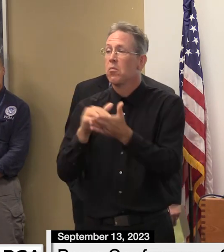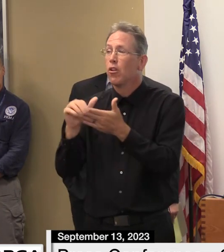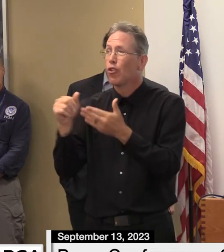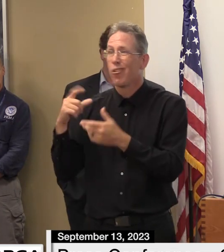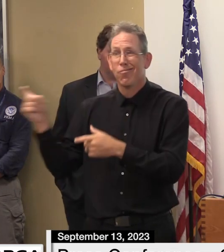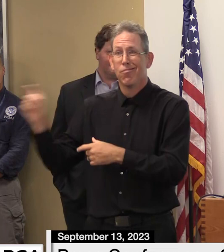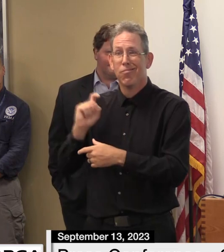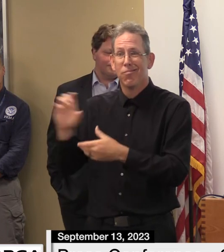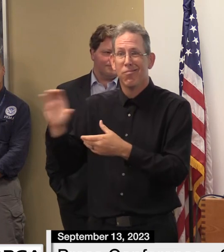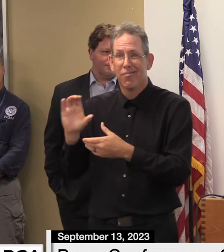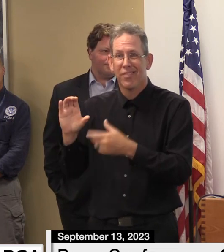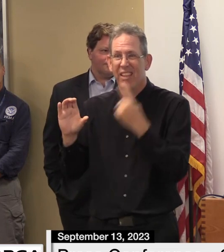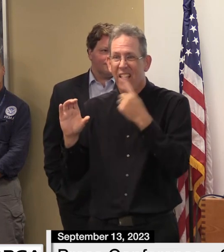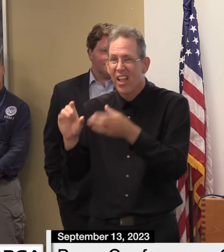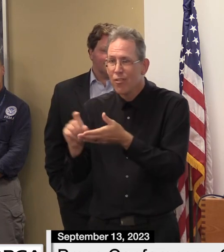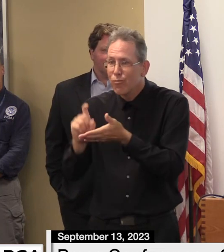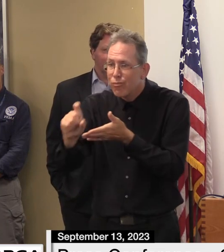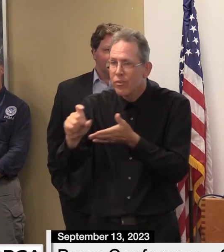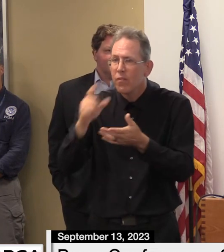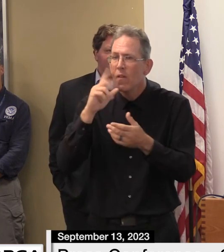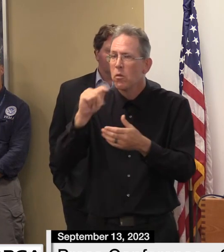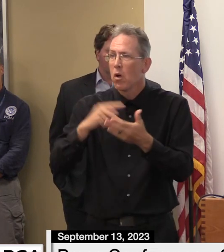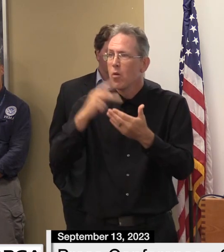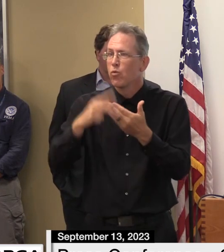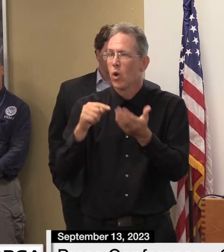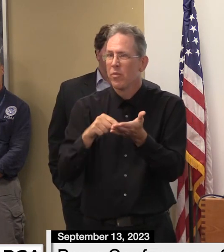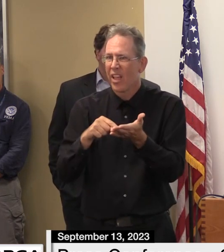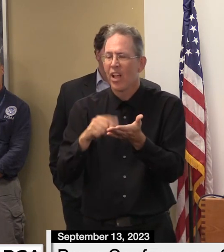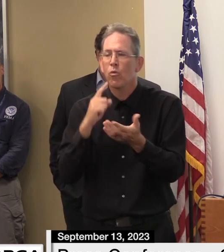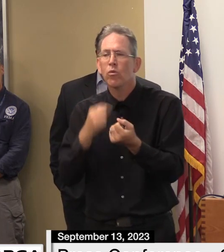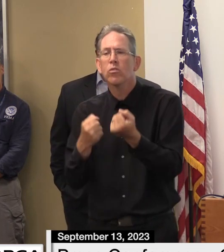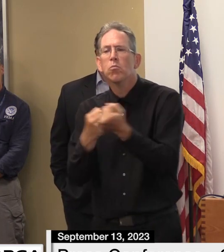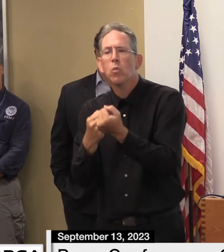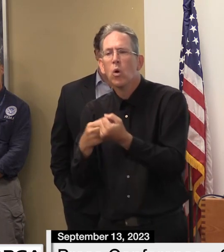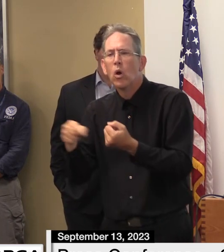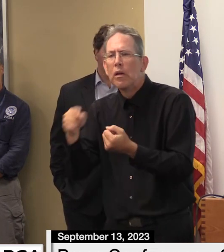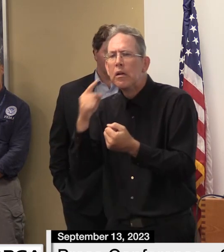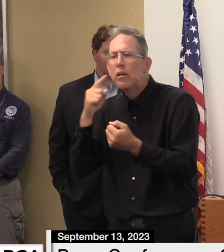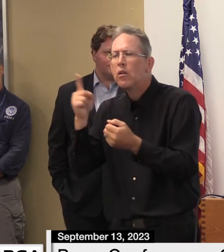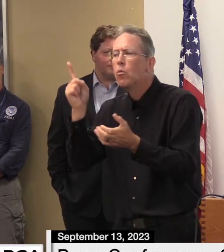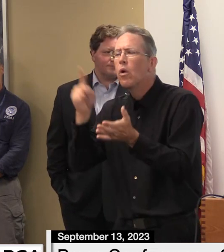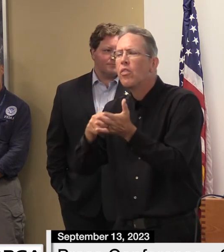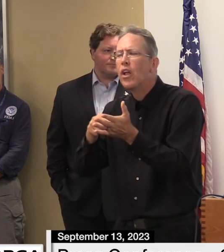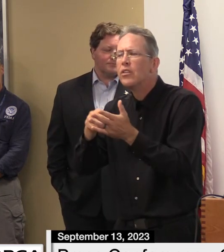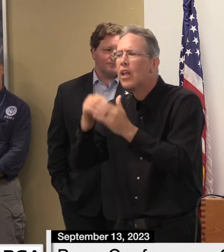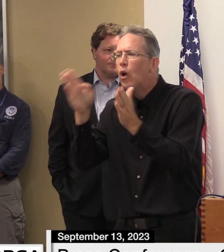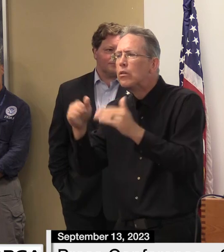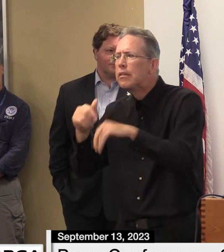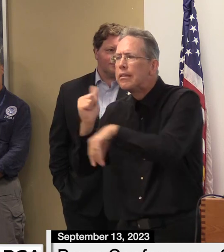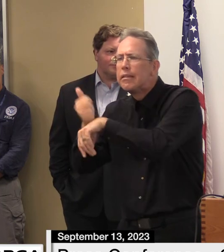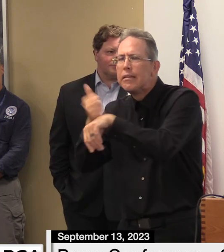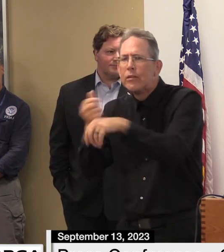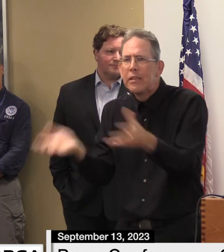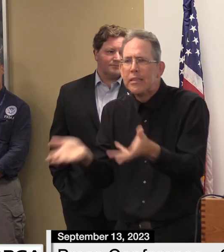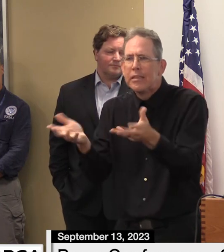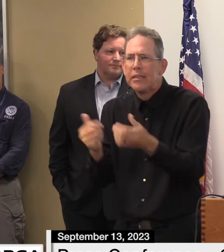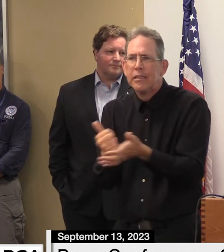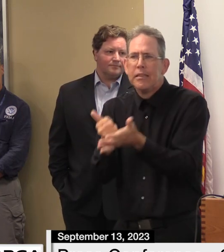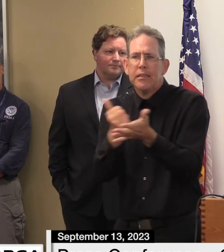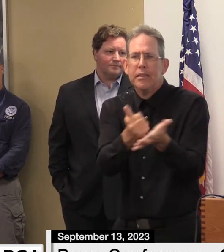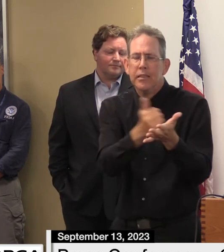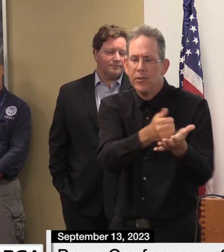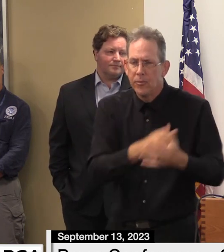Vermont program is going to support just over 1,000 units of housing, 1,000 homes in Vermont.